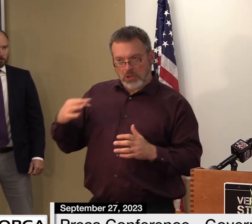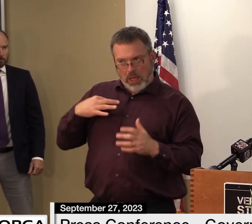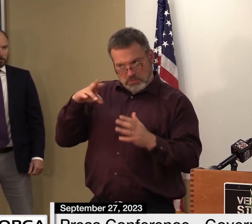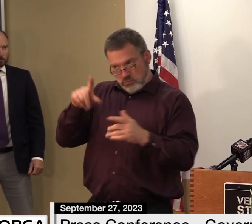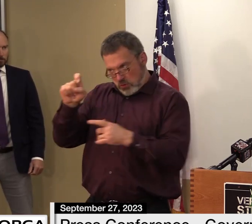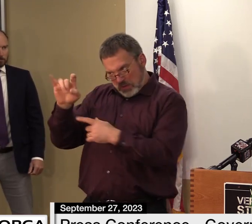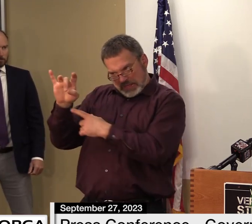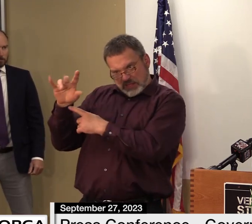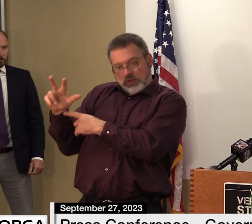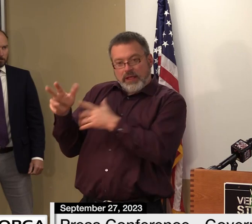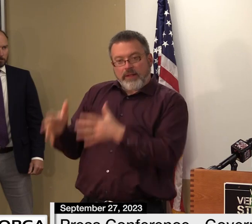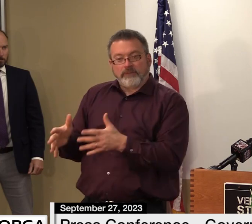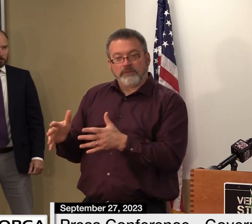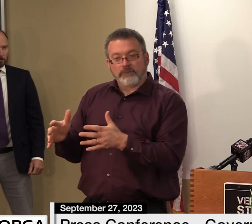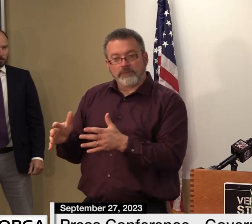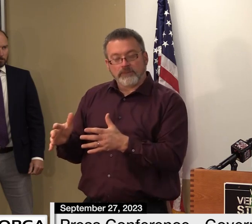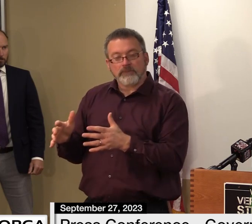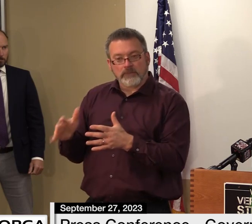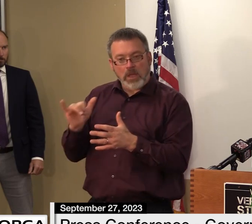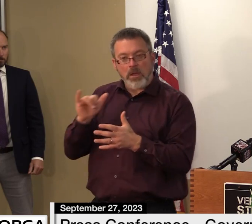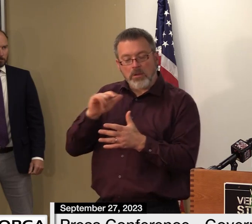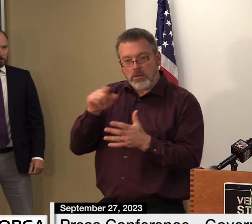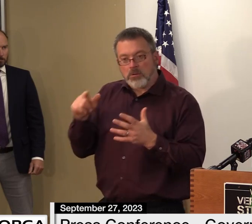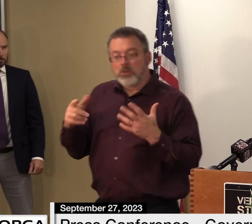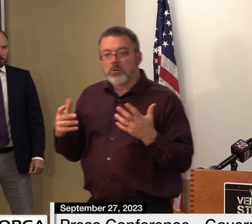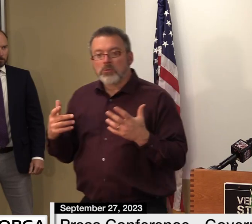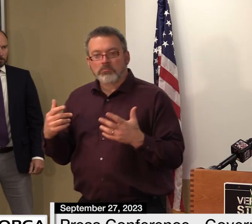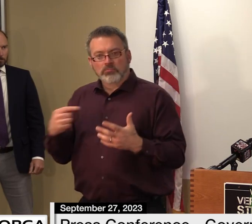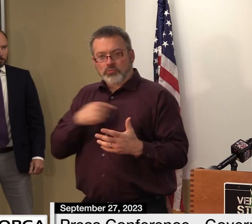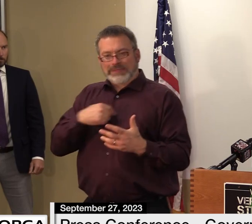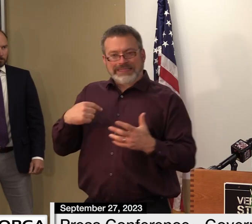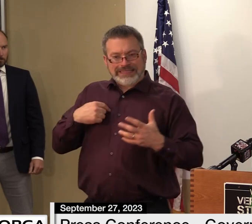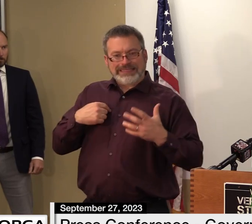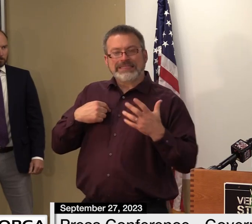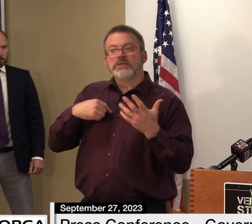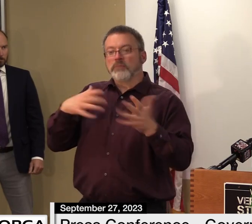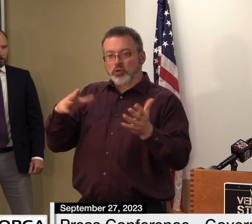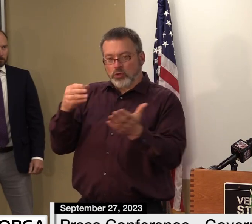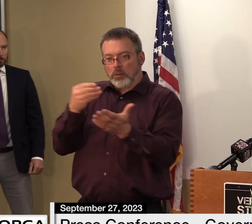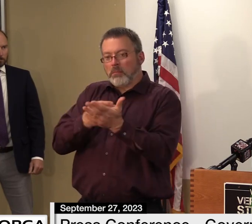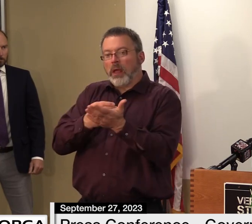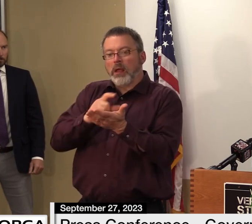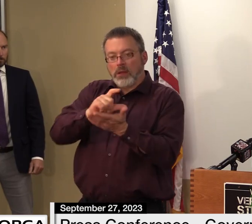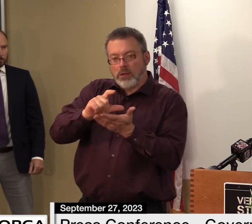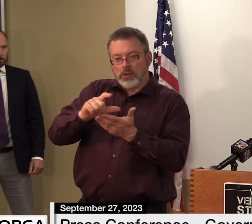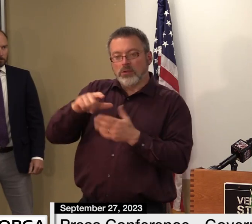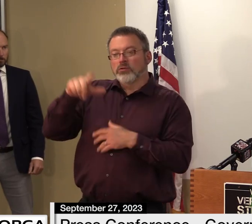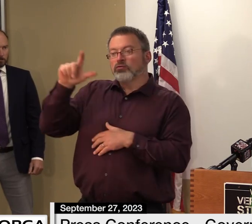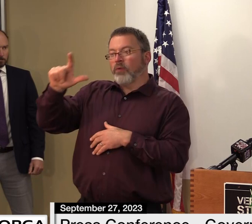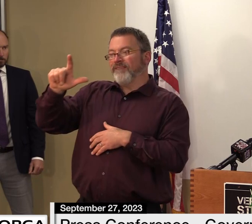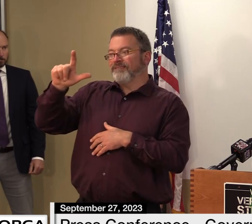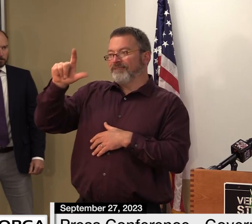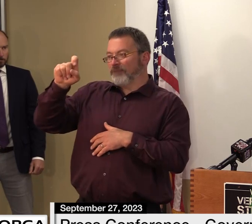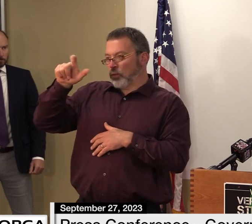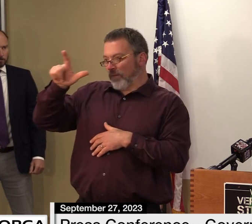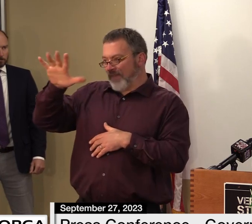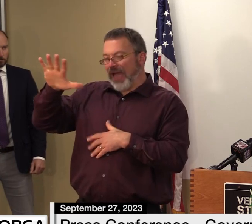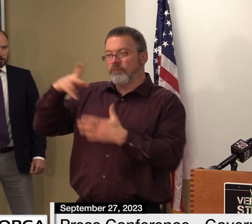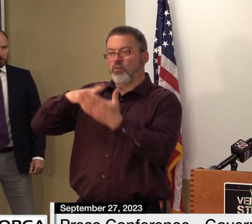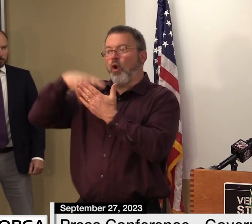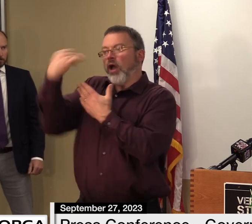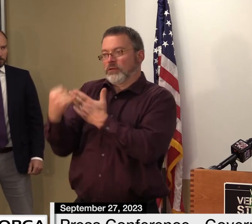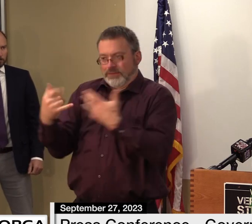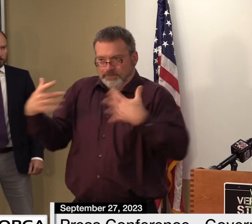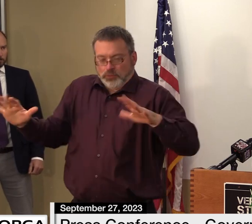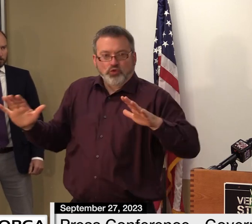those 183 applicants, we've already built out approximately 325 projects. That's typically based